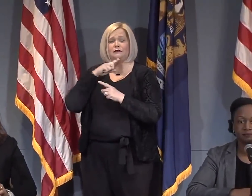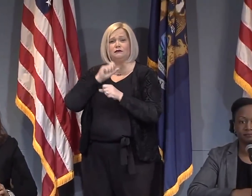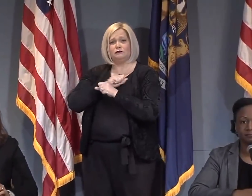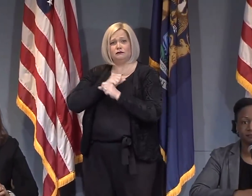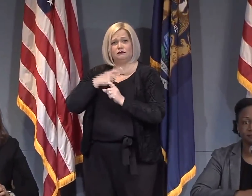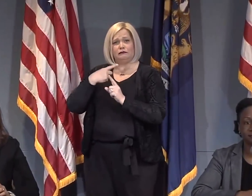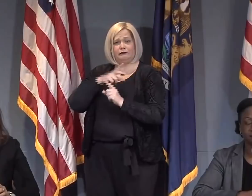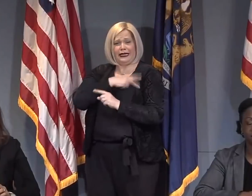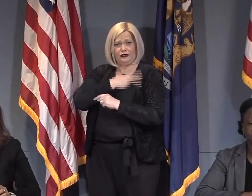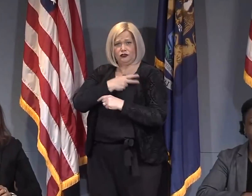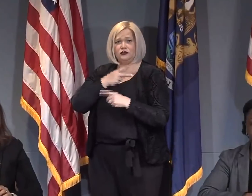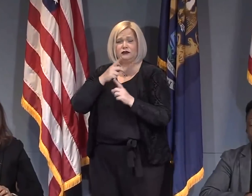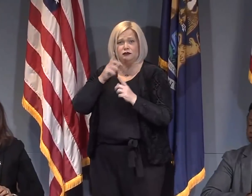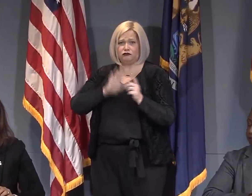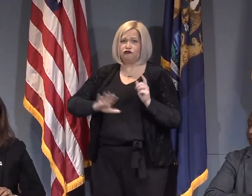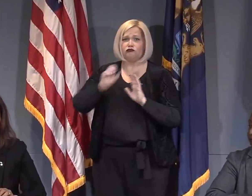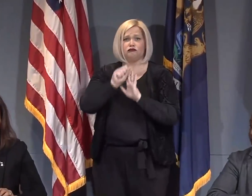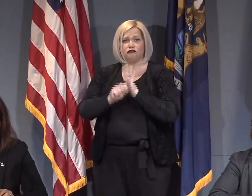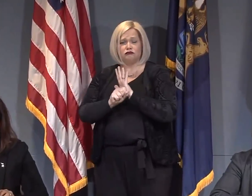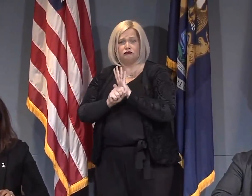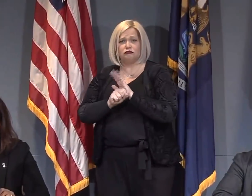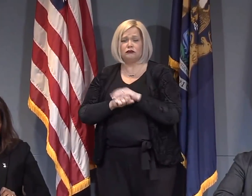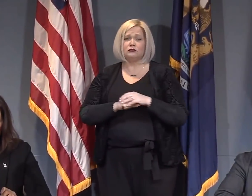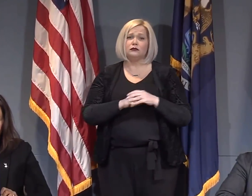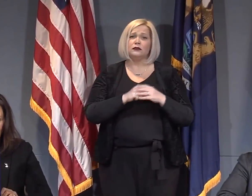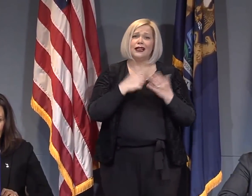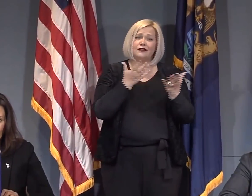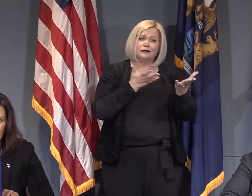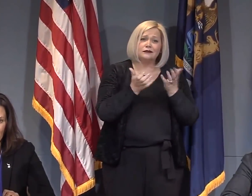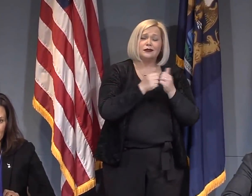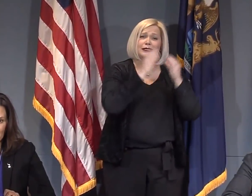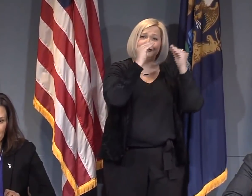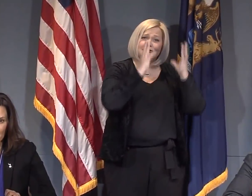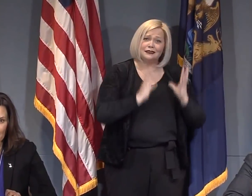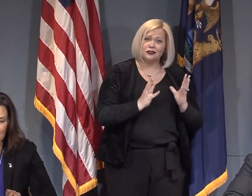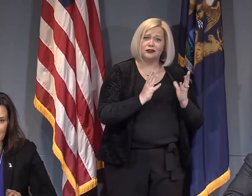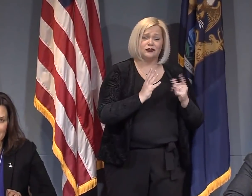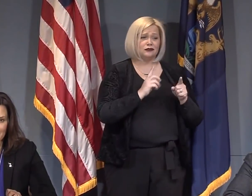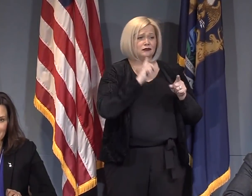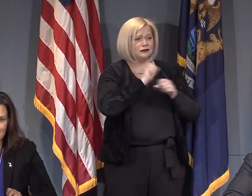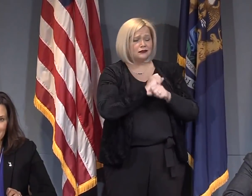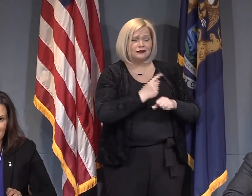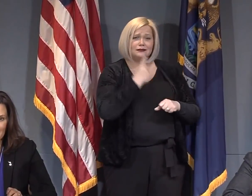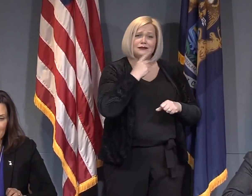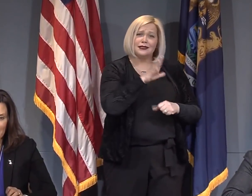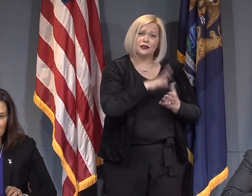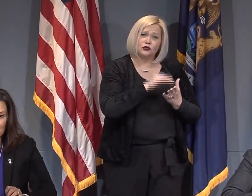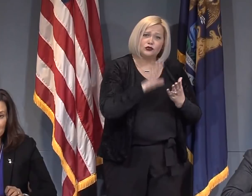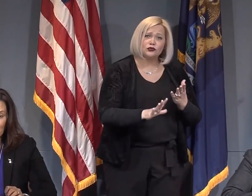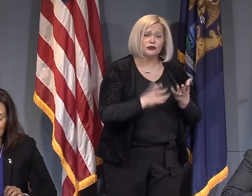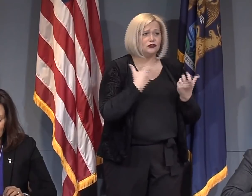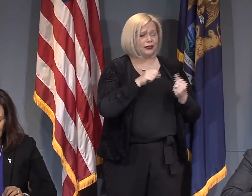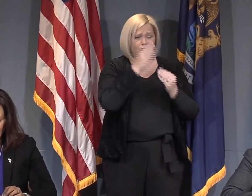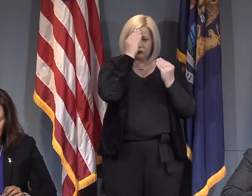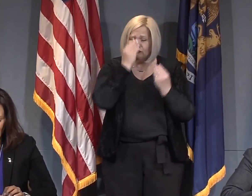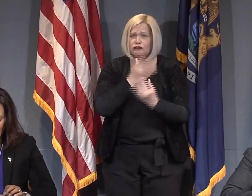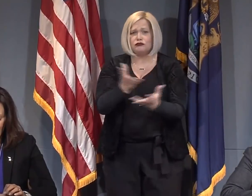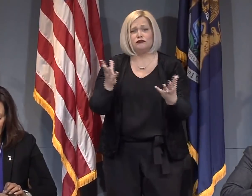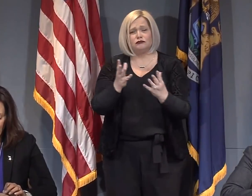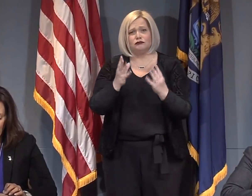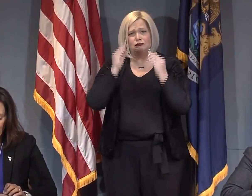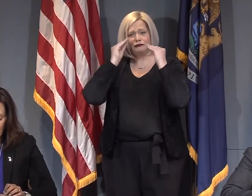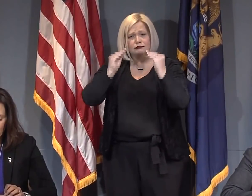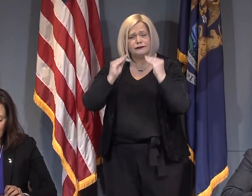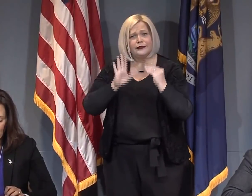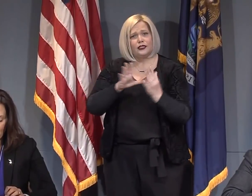with educators who miss their students and are working incredibly hard to make sure that they get the educational support that they need right